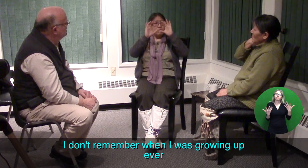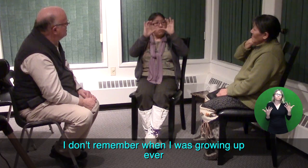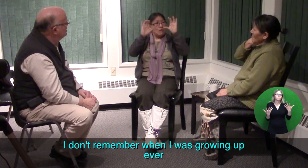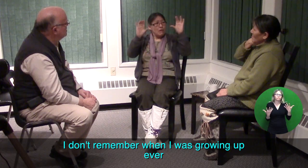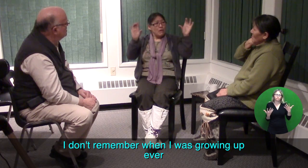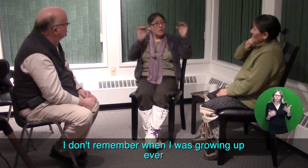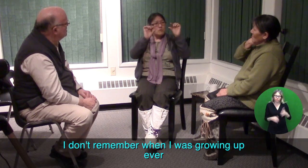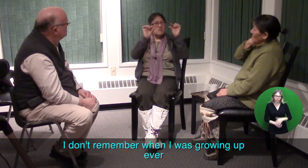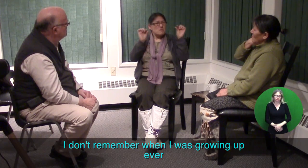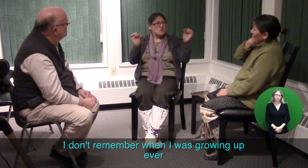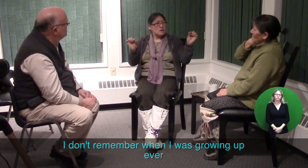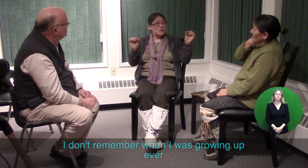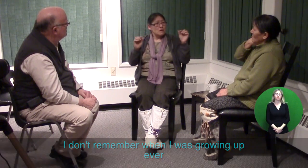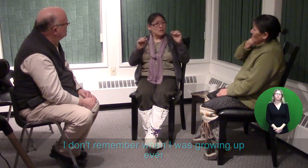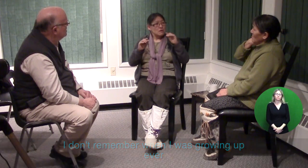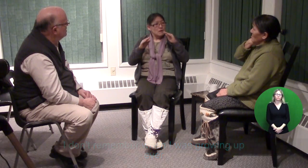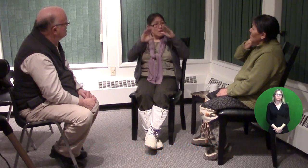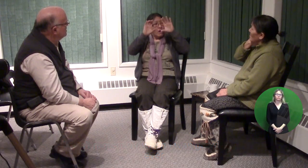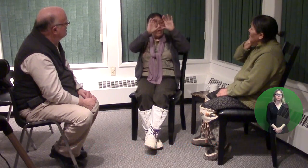never.